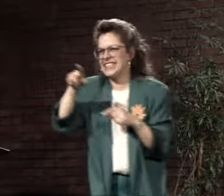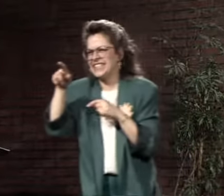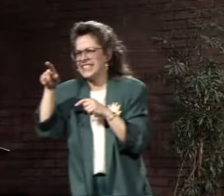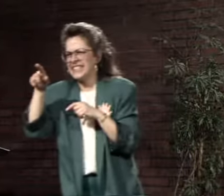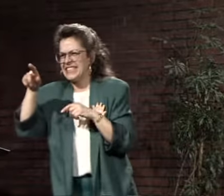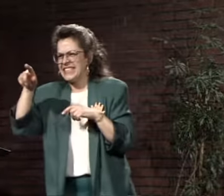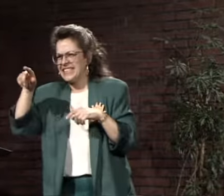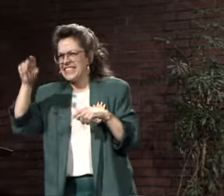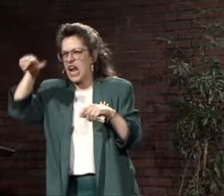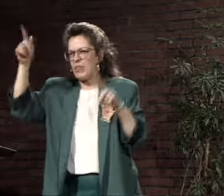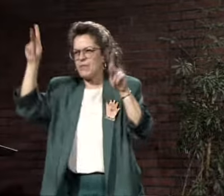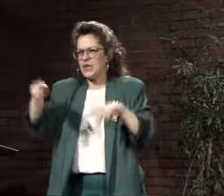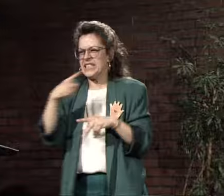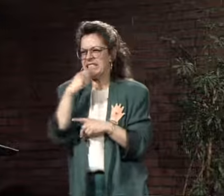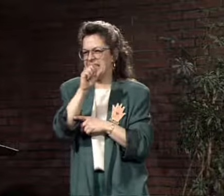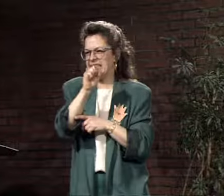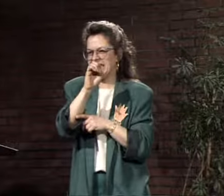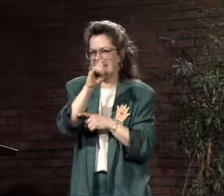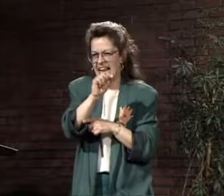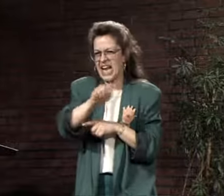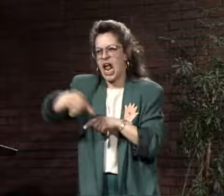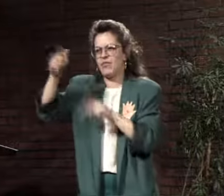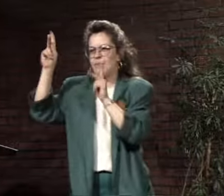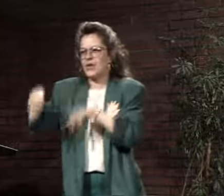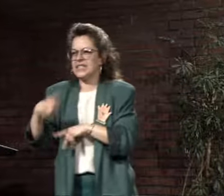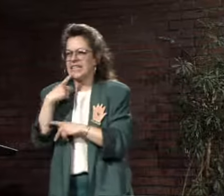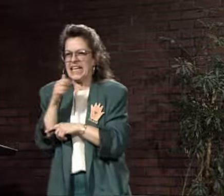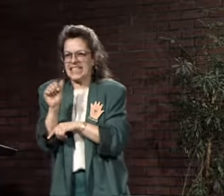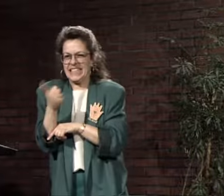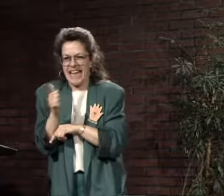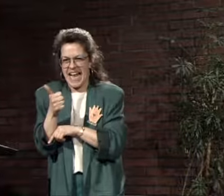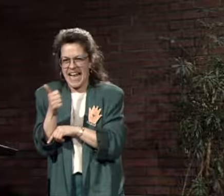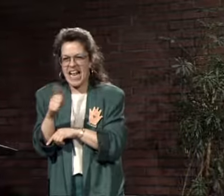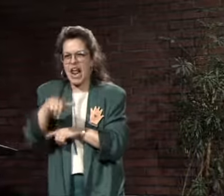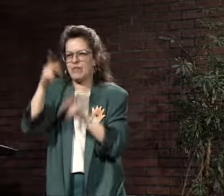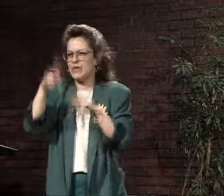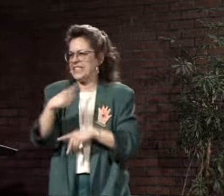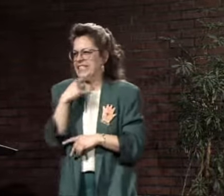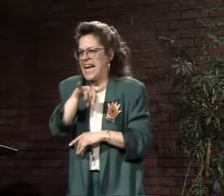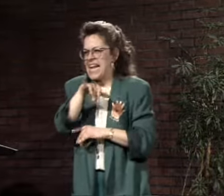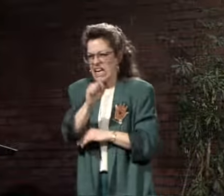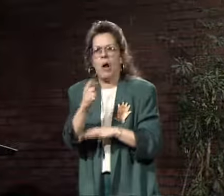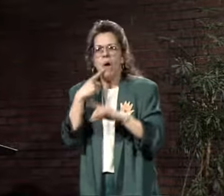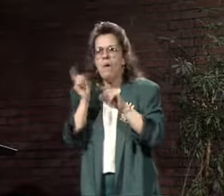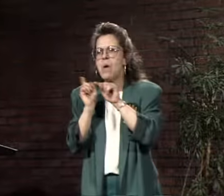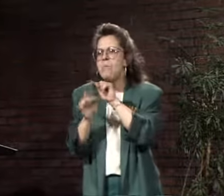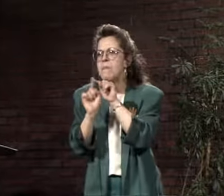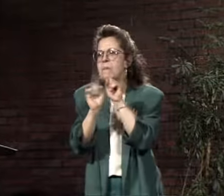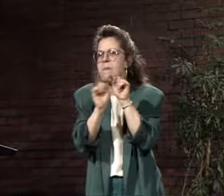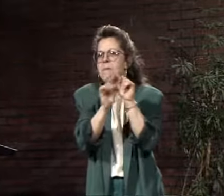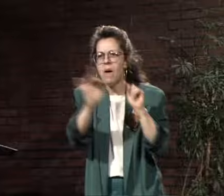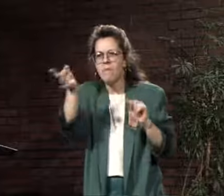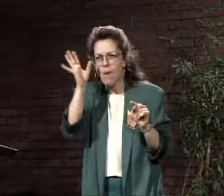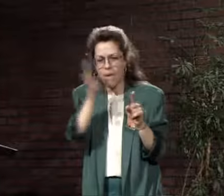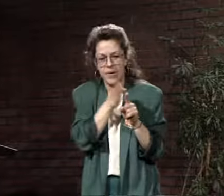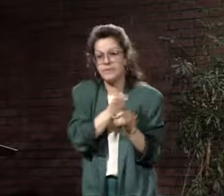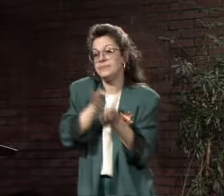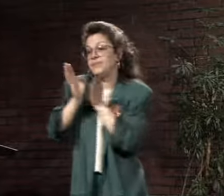Another said test. Another person said sit. Another person said 10. Yes. Wow, many different